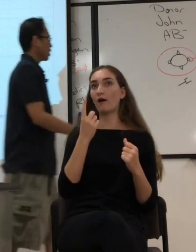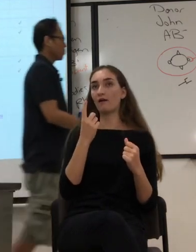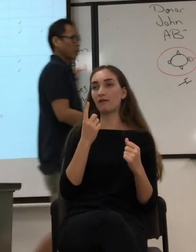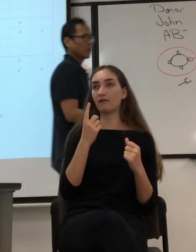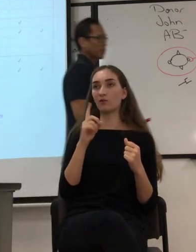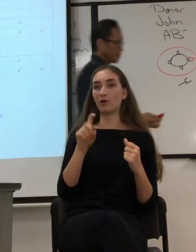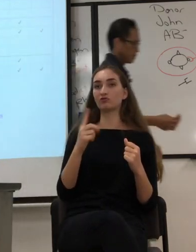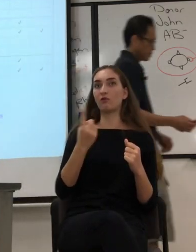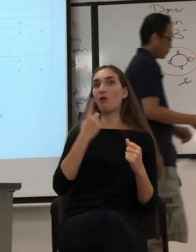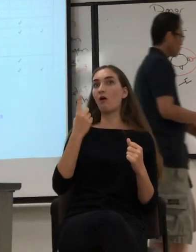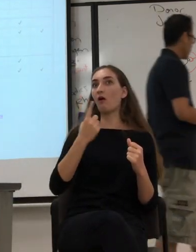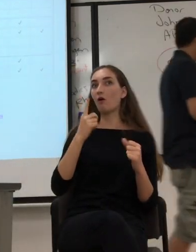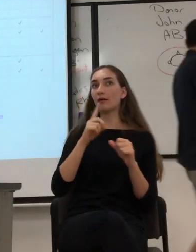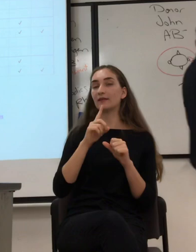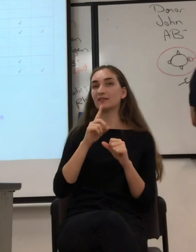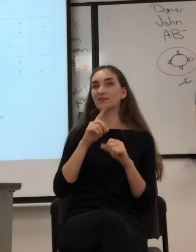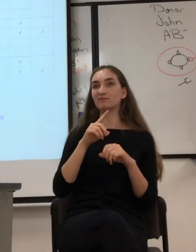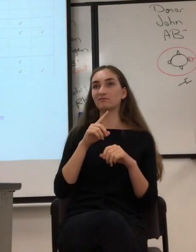is a stumper.